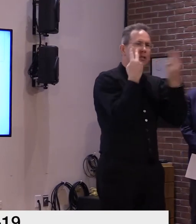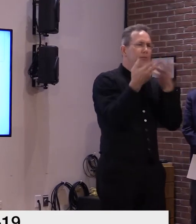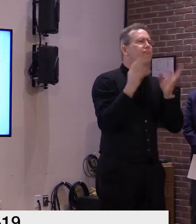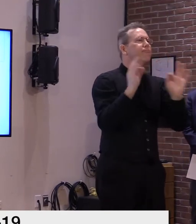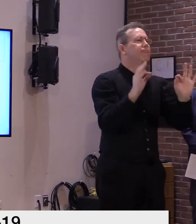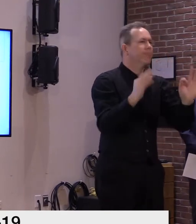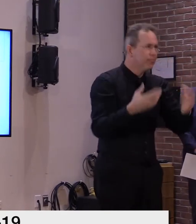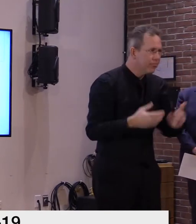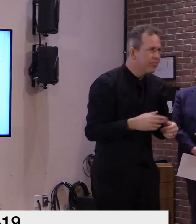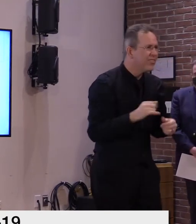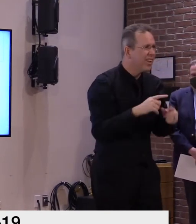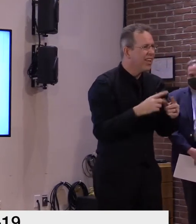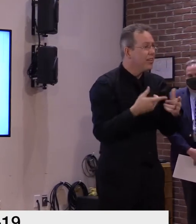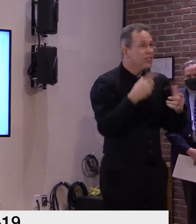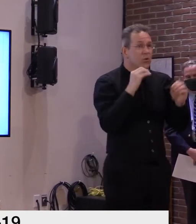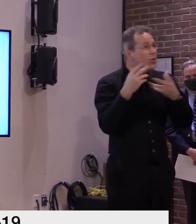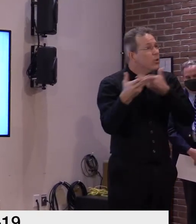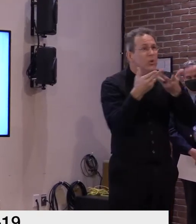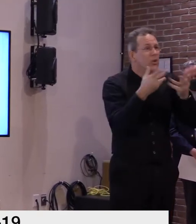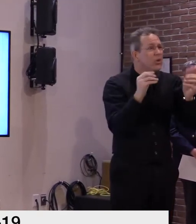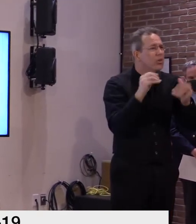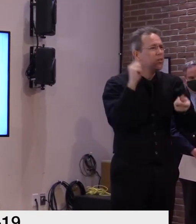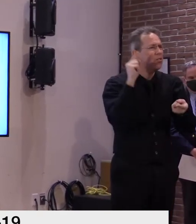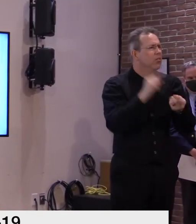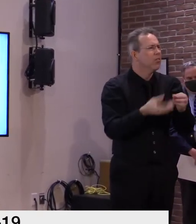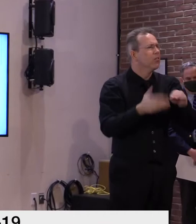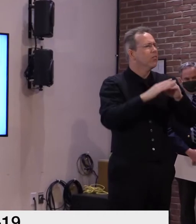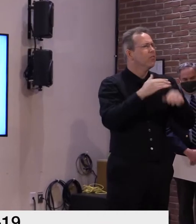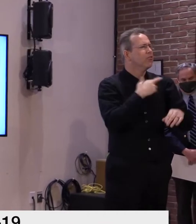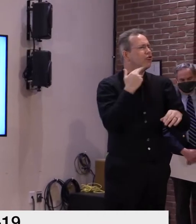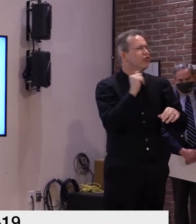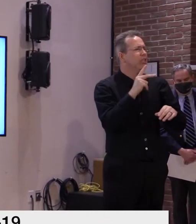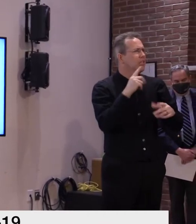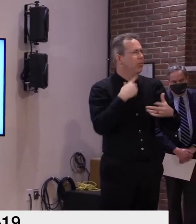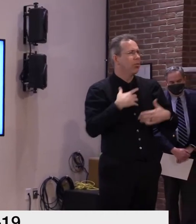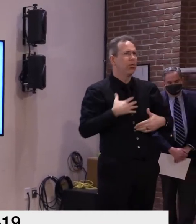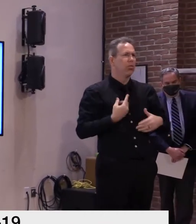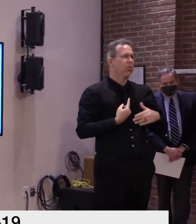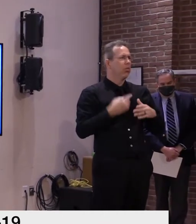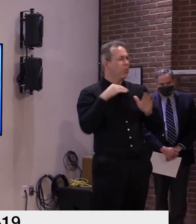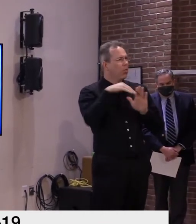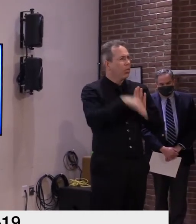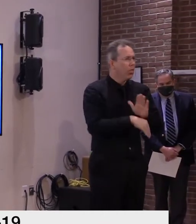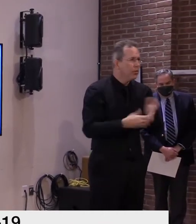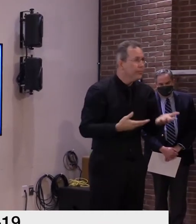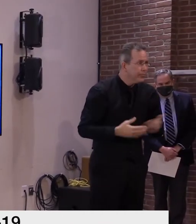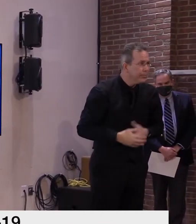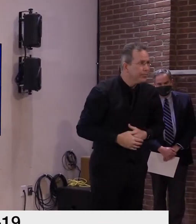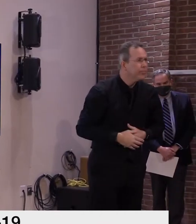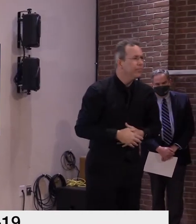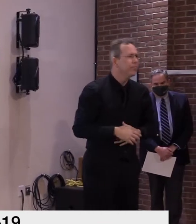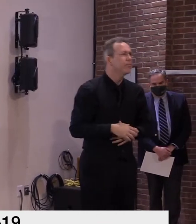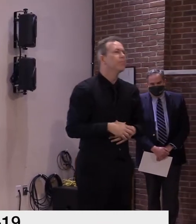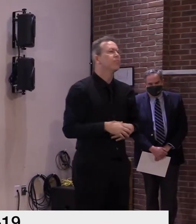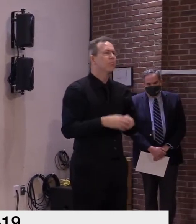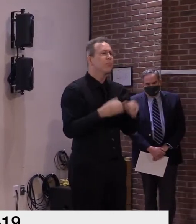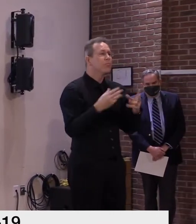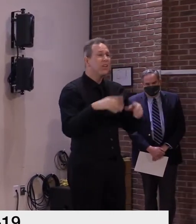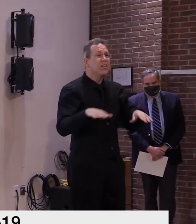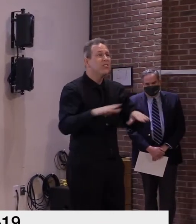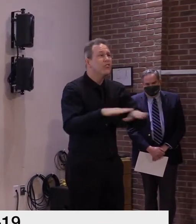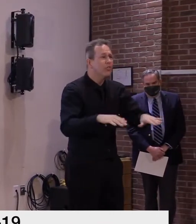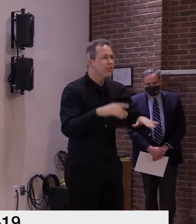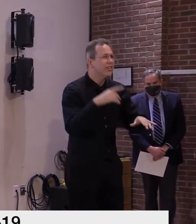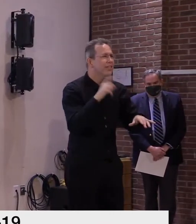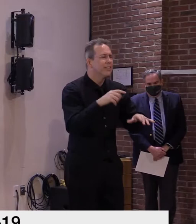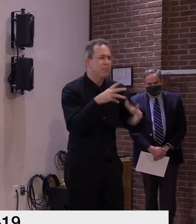And decreased calls to child protection indicates that many children may be suffering in silence.